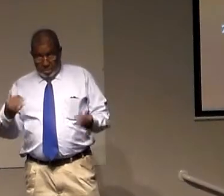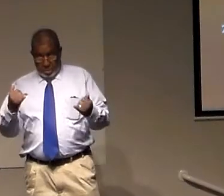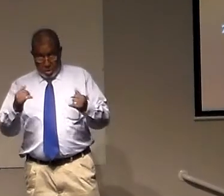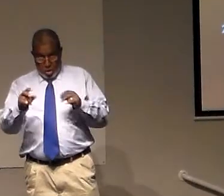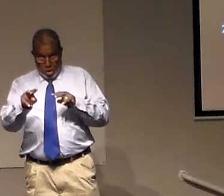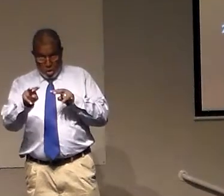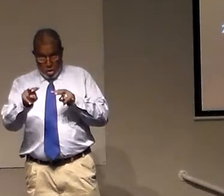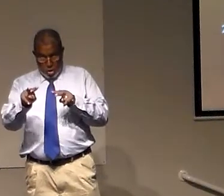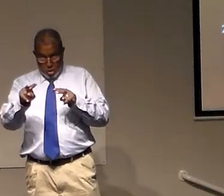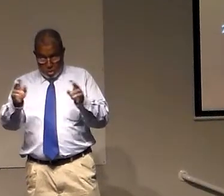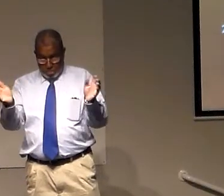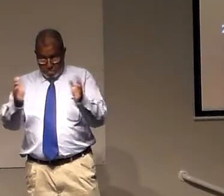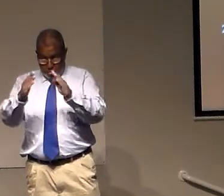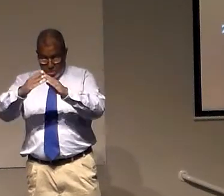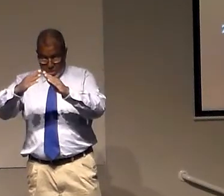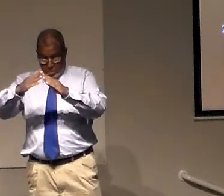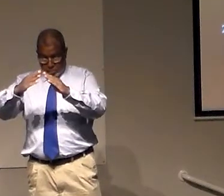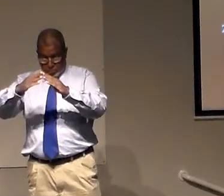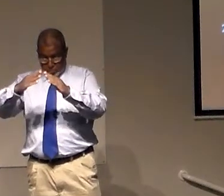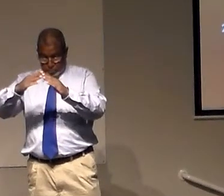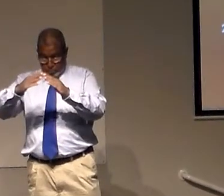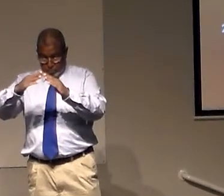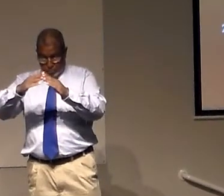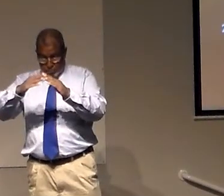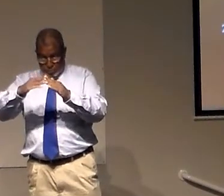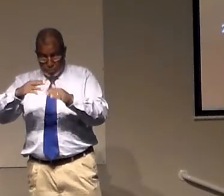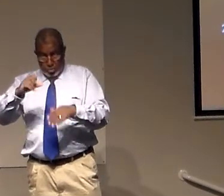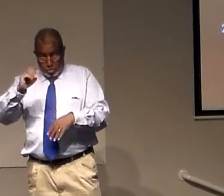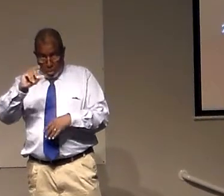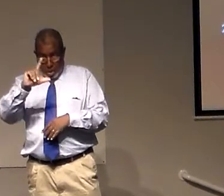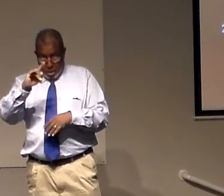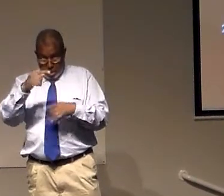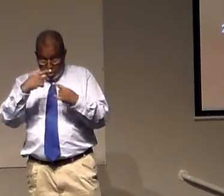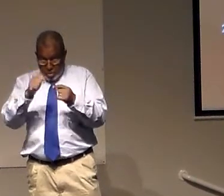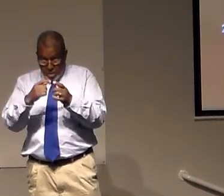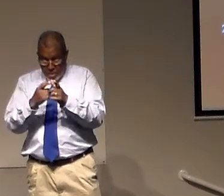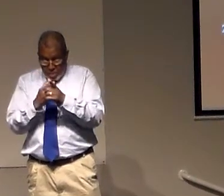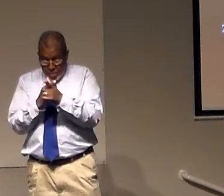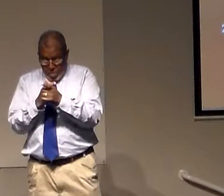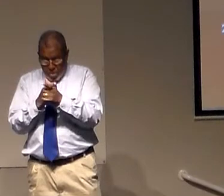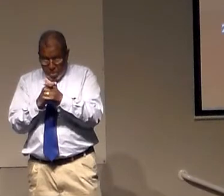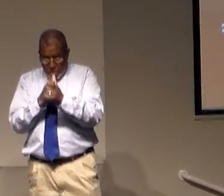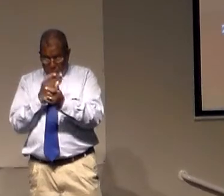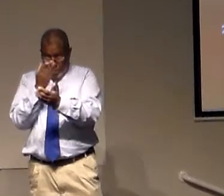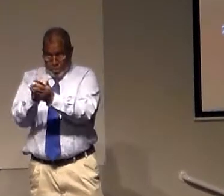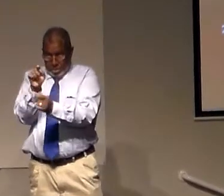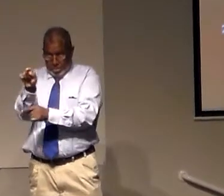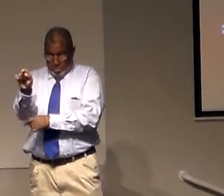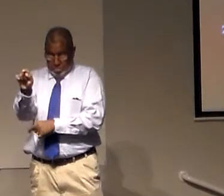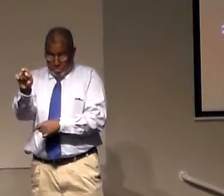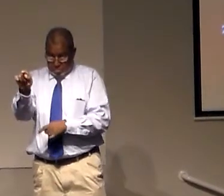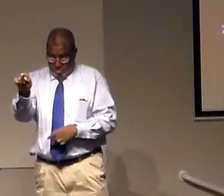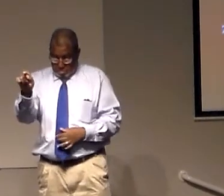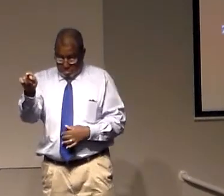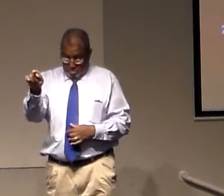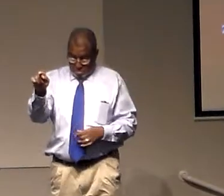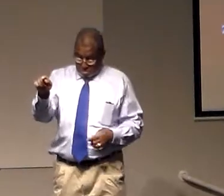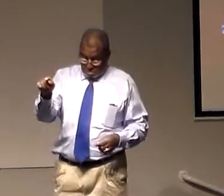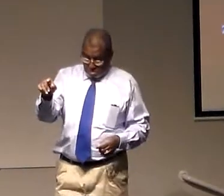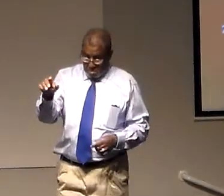Said, look, there's a very small town here,